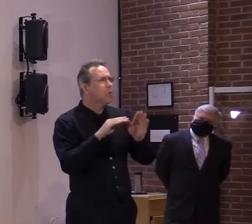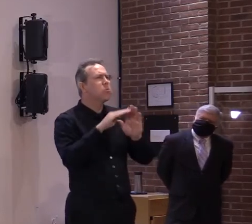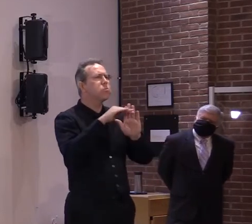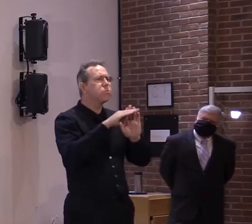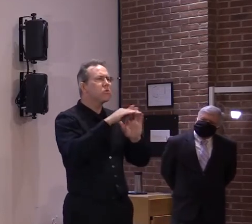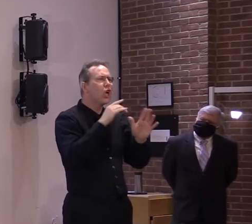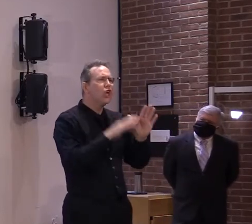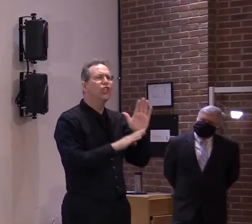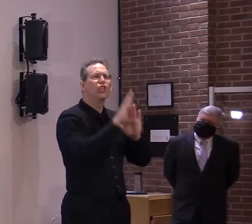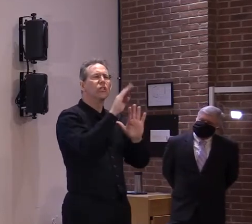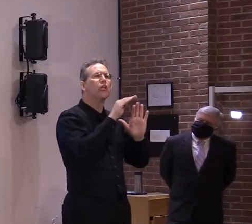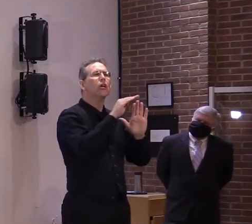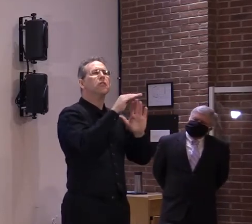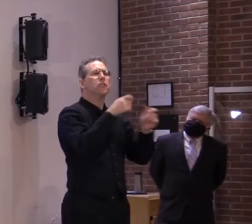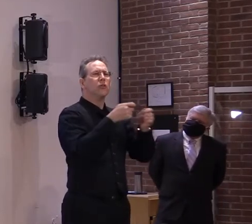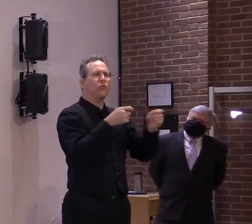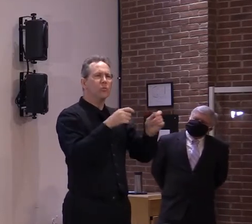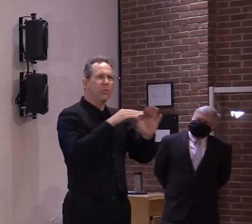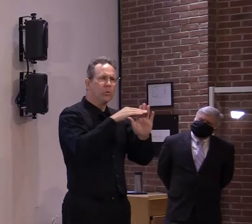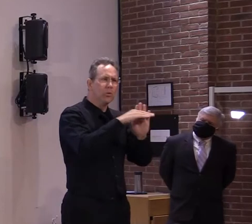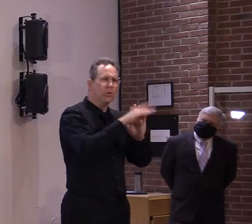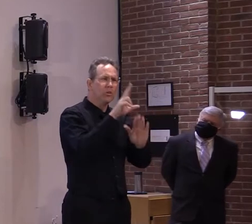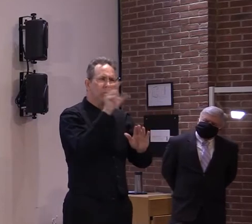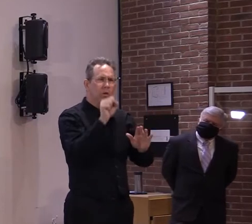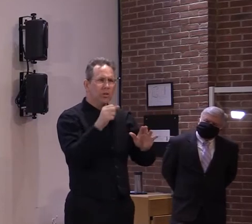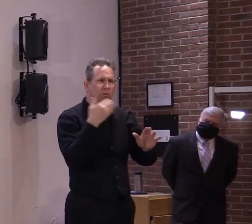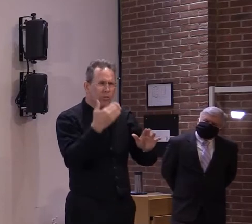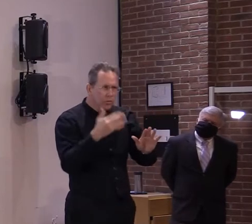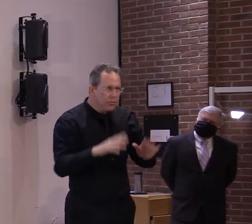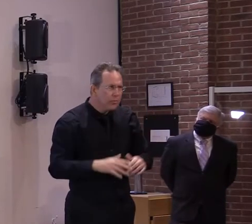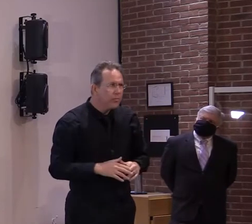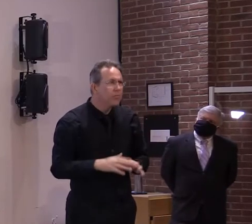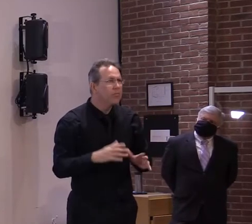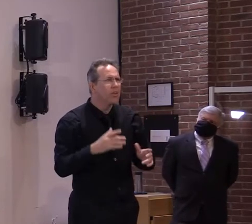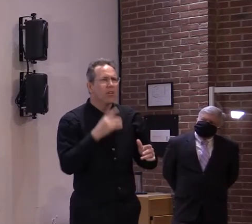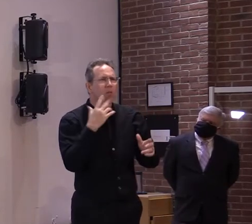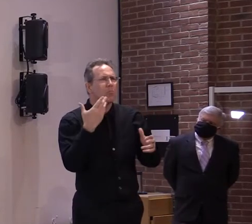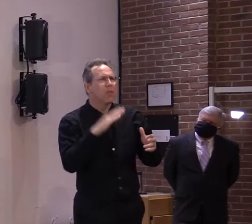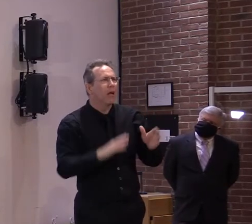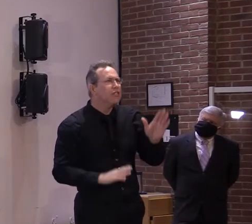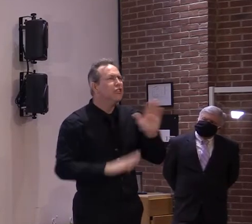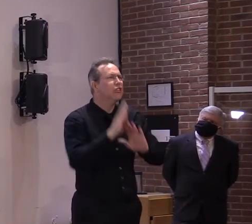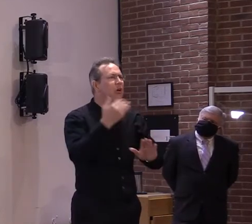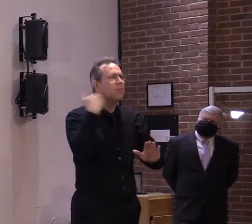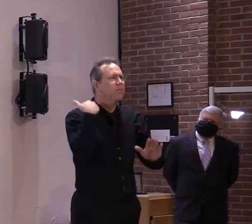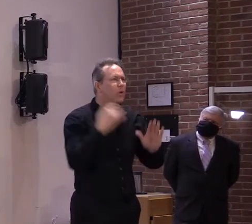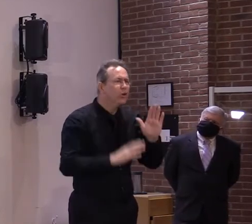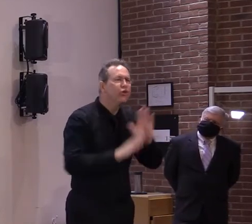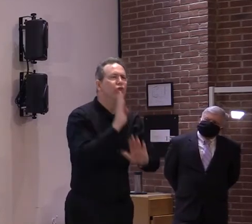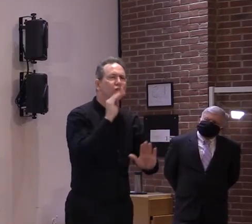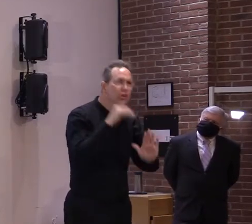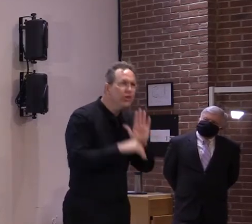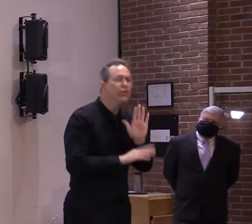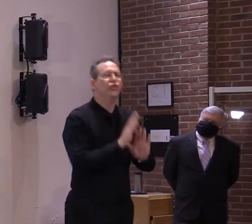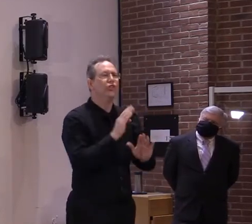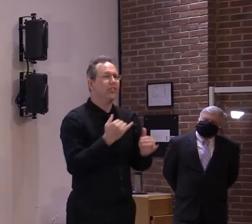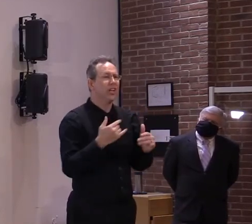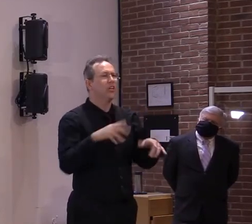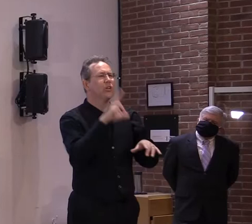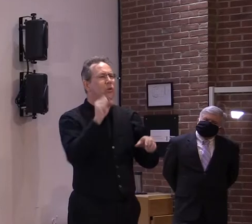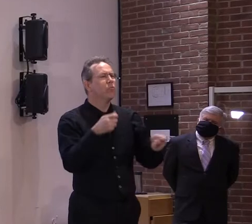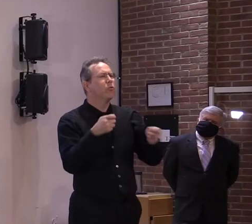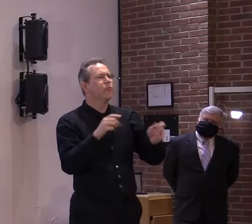phase as opposed to a more rapid acceleration phase. And I would hope in Vermont we could